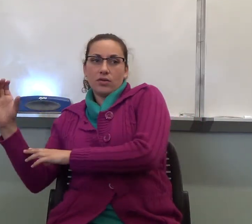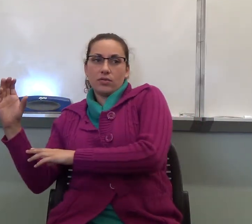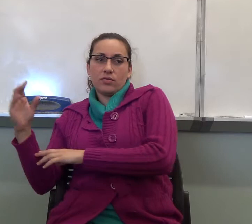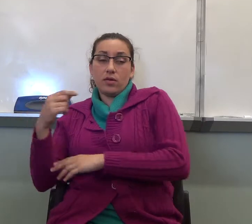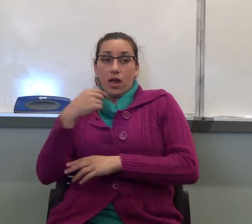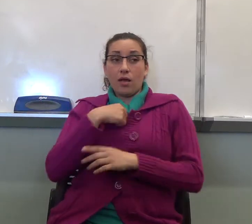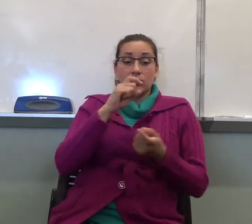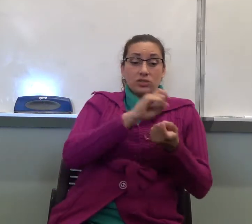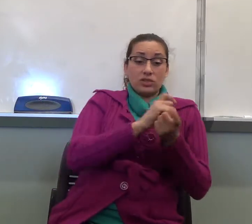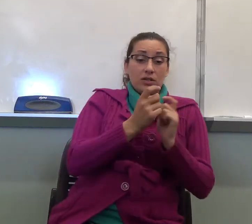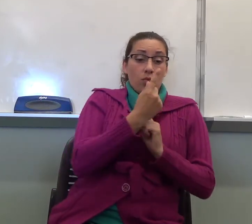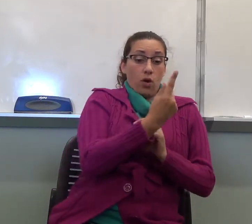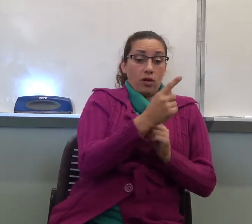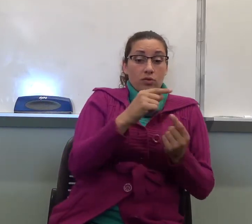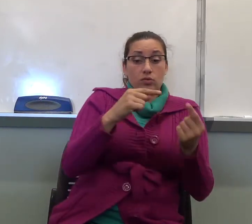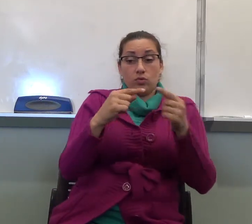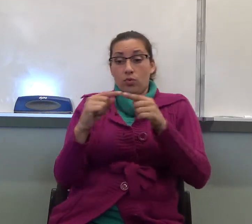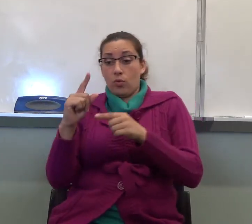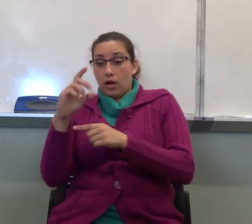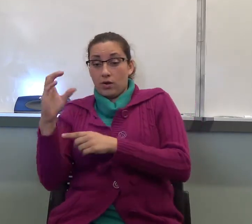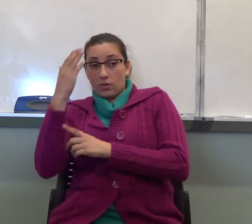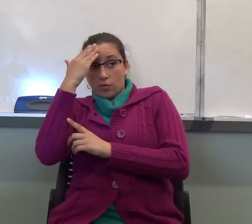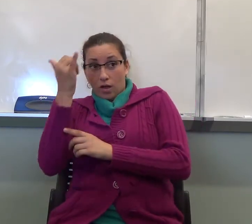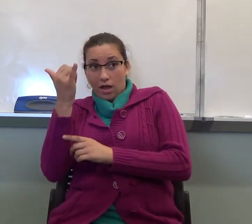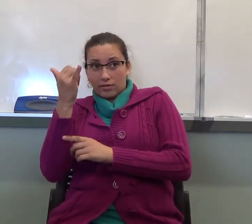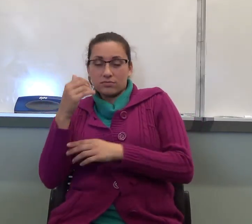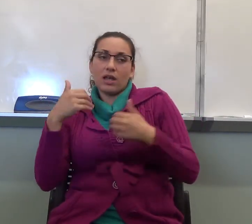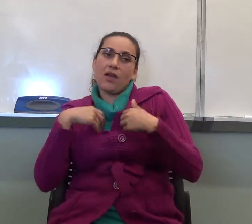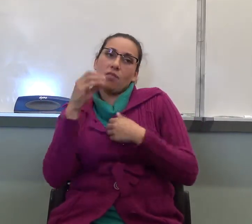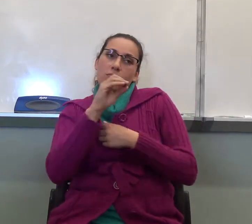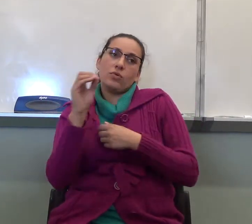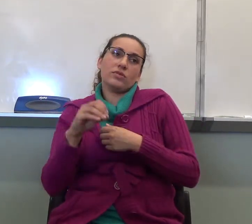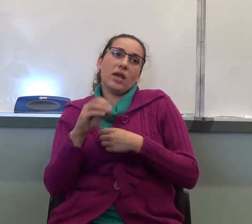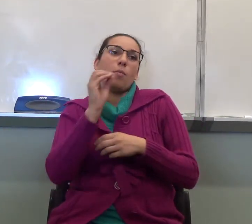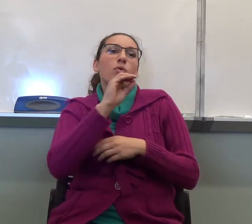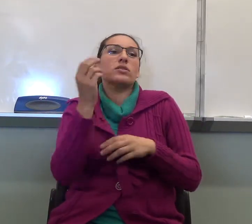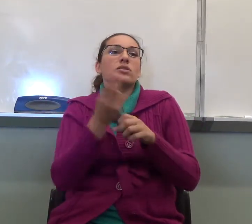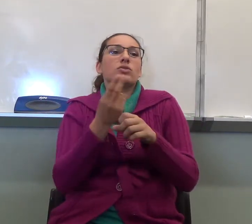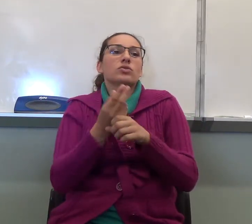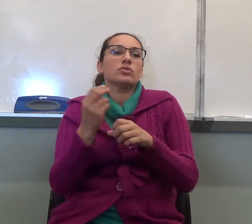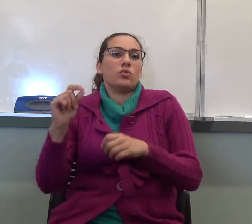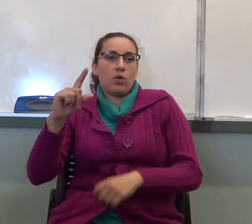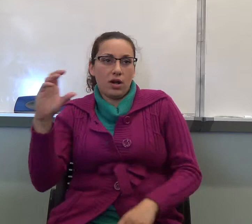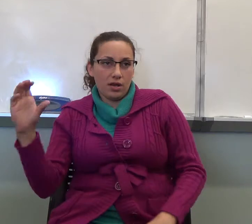because they do give us percents. But if they don't give you a percent, if you just give me a number, a decimal,